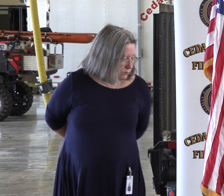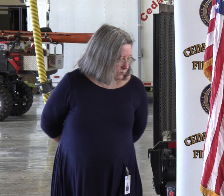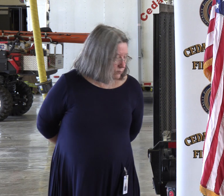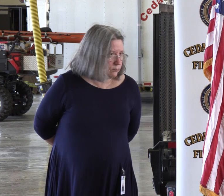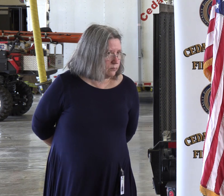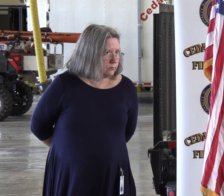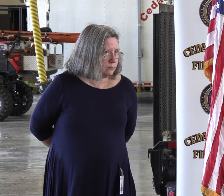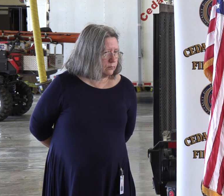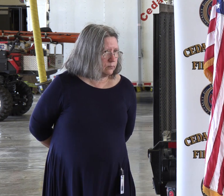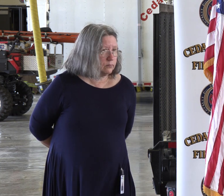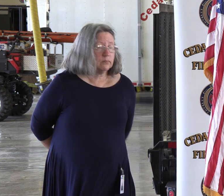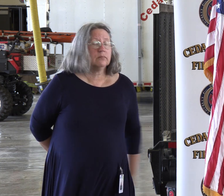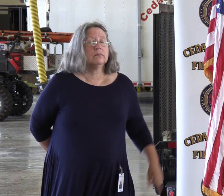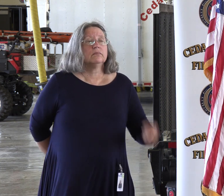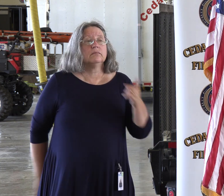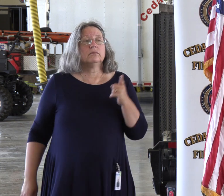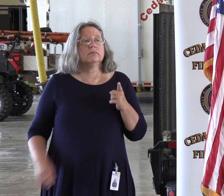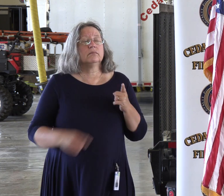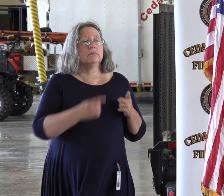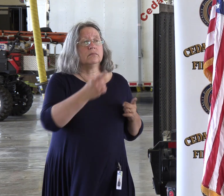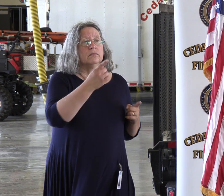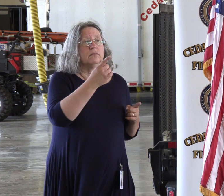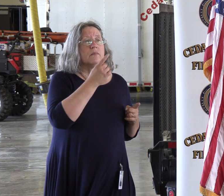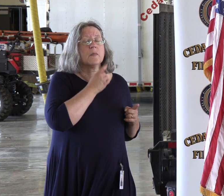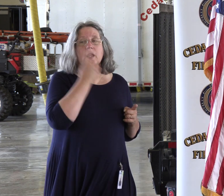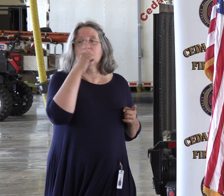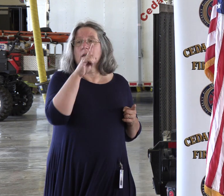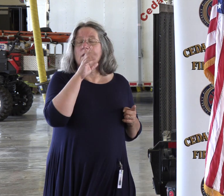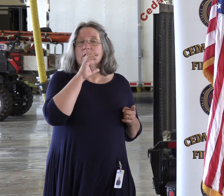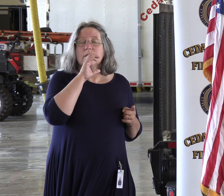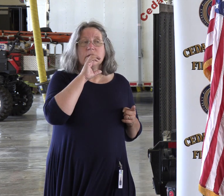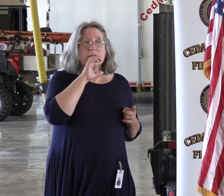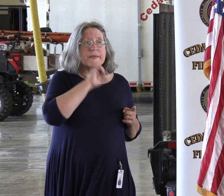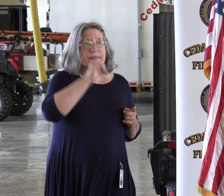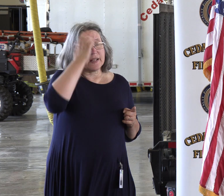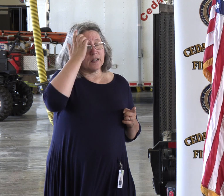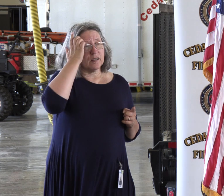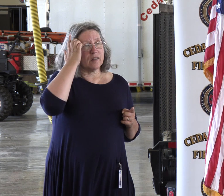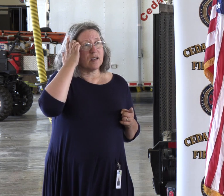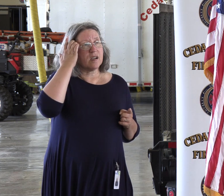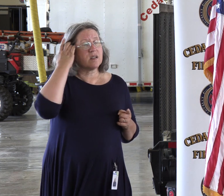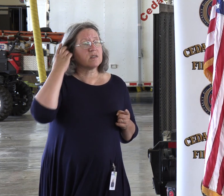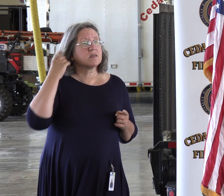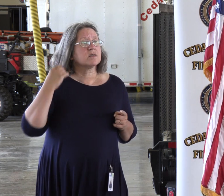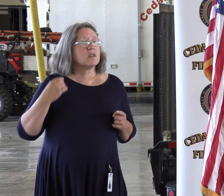Okay. I don't know who this would be for, but for elderly residents who can't leave their homes, what are some of the resources that have